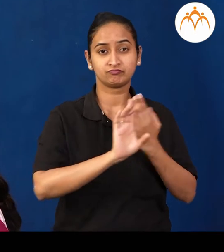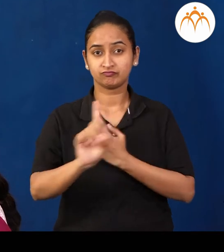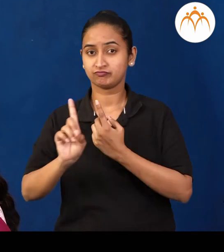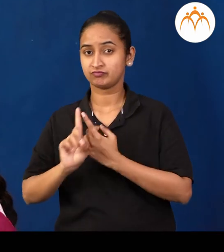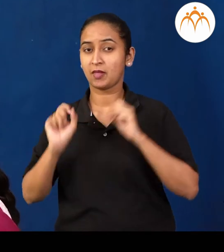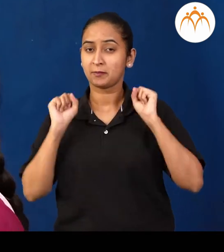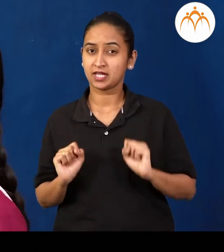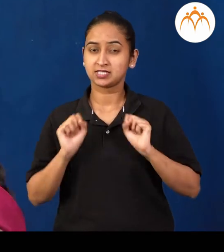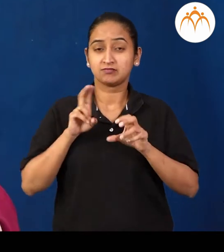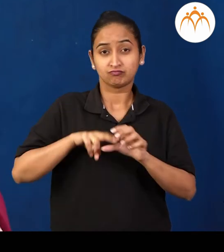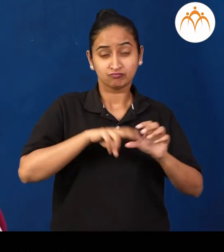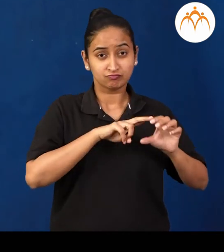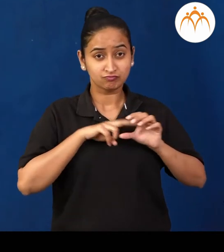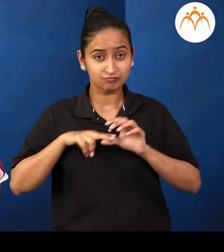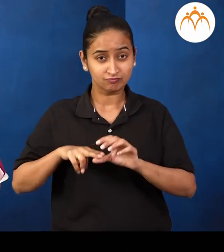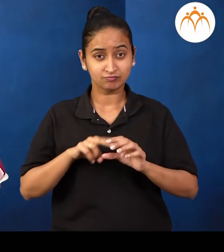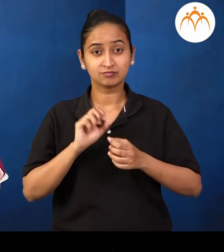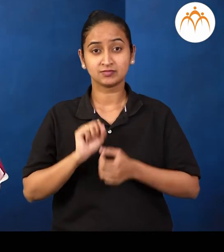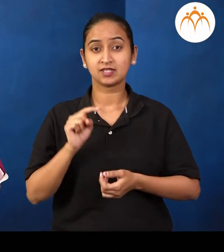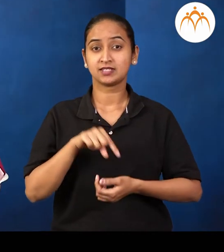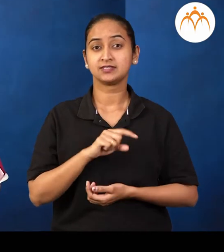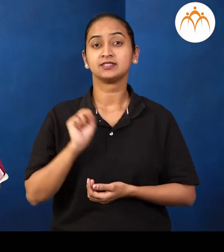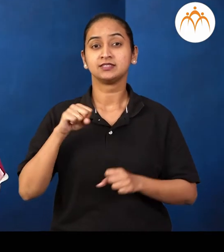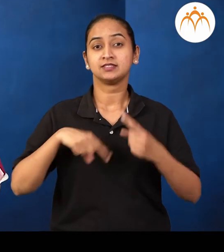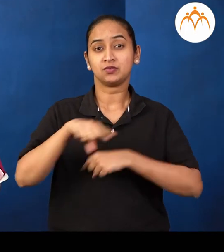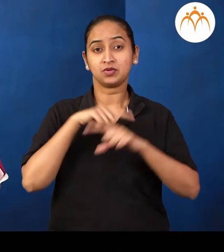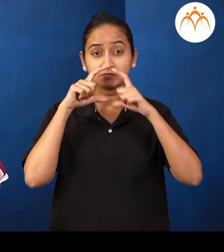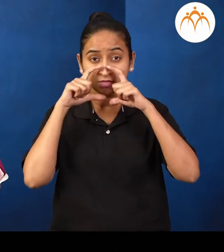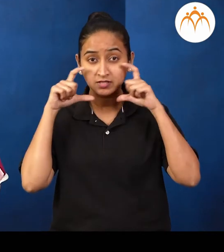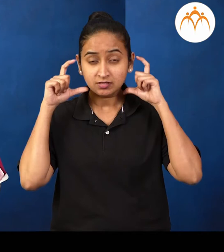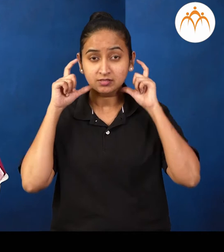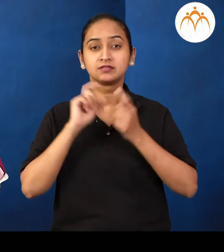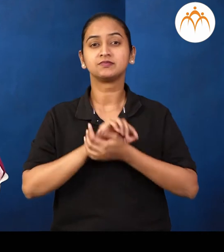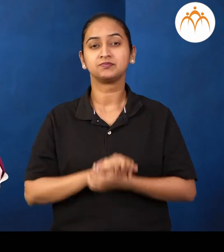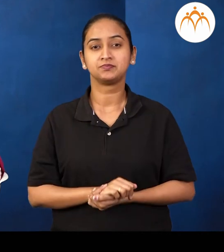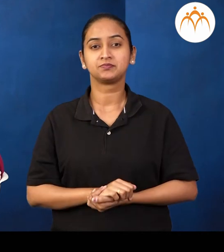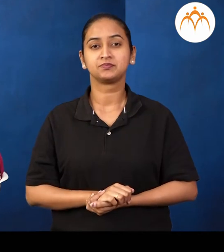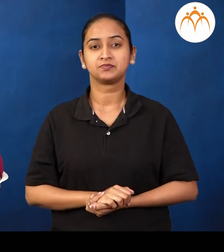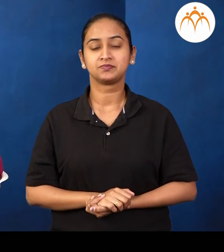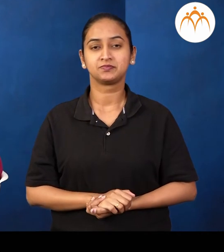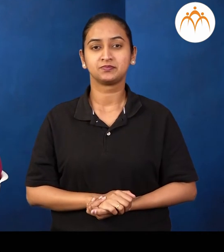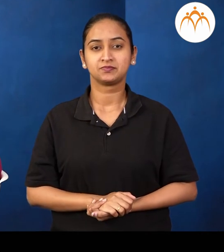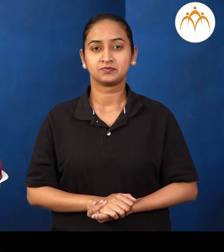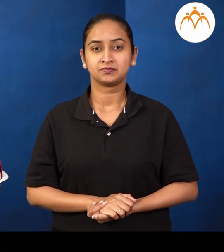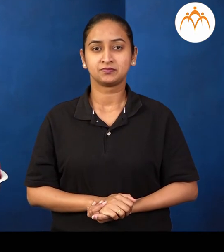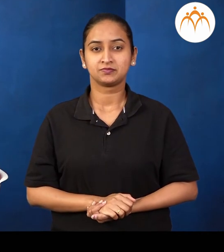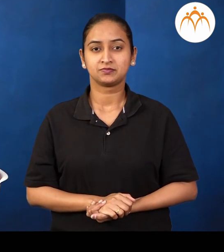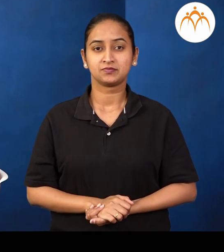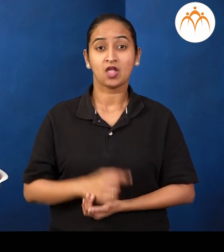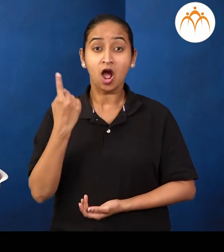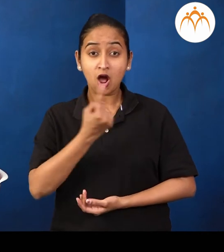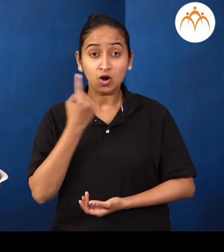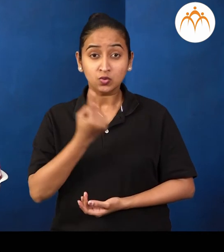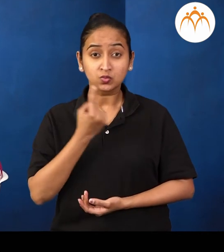and one idli chutney. Look, all are sitting with proper distance. Yes, and